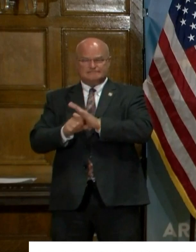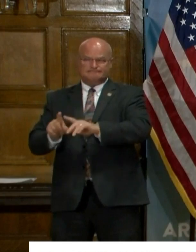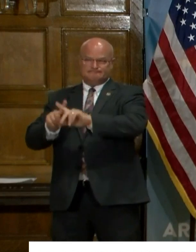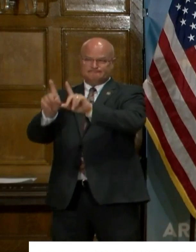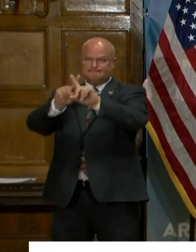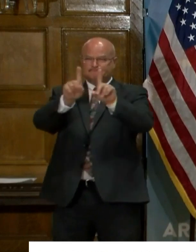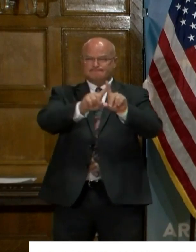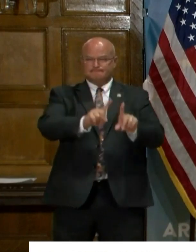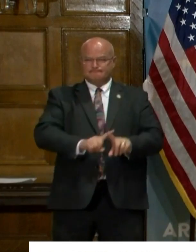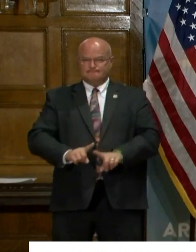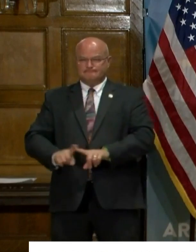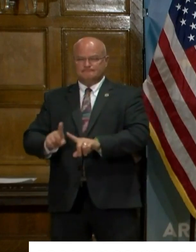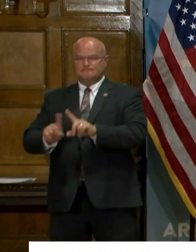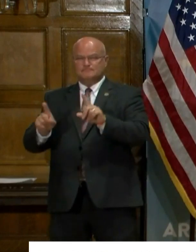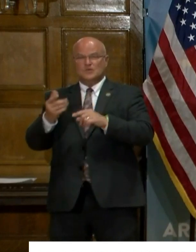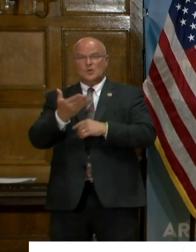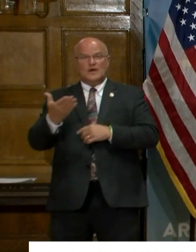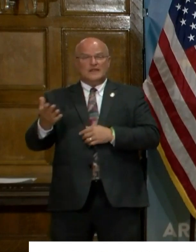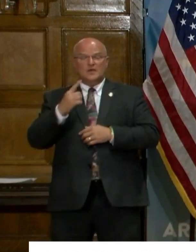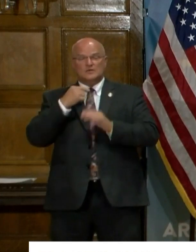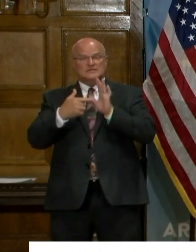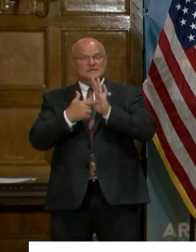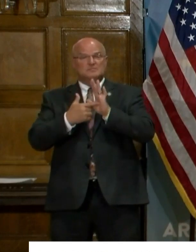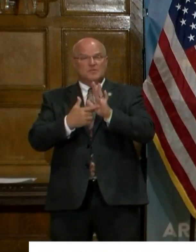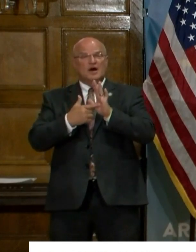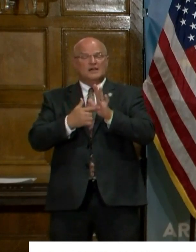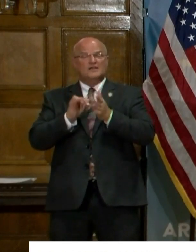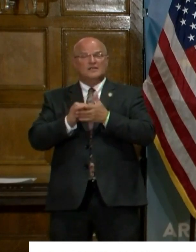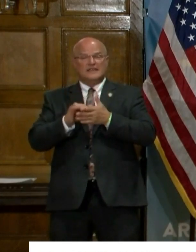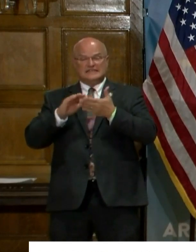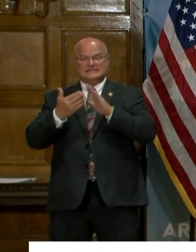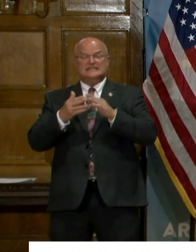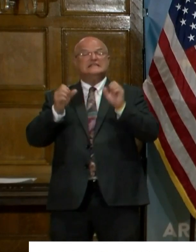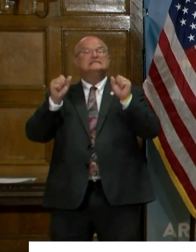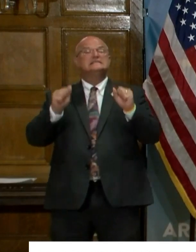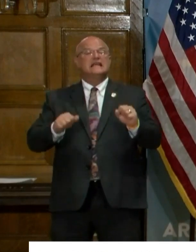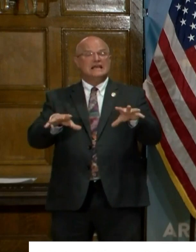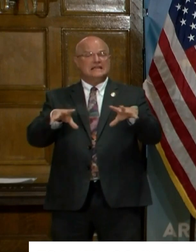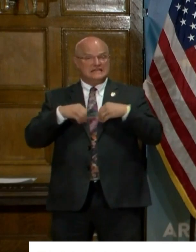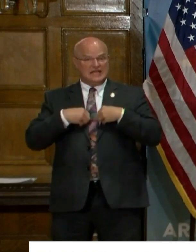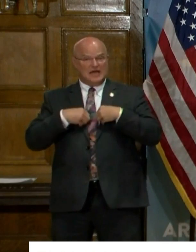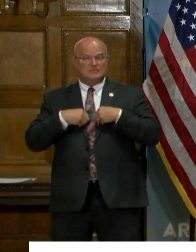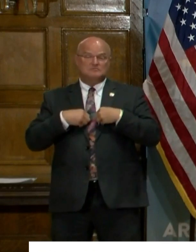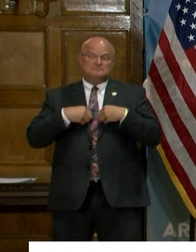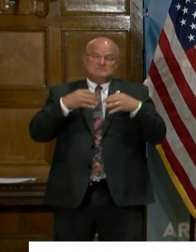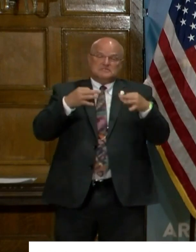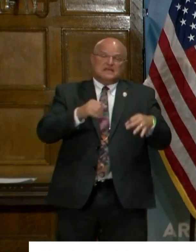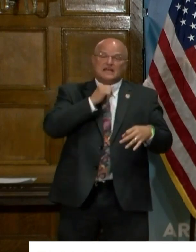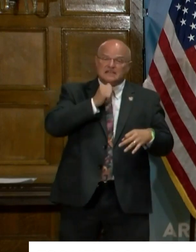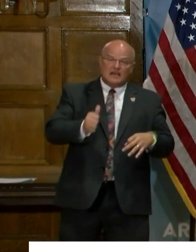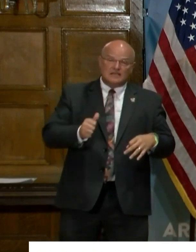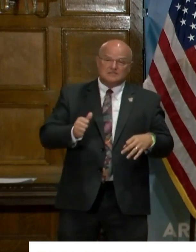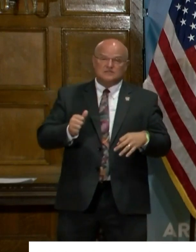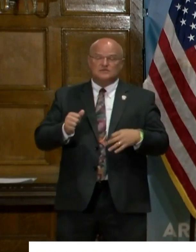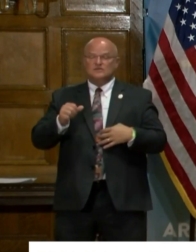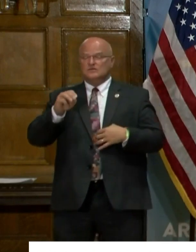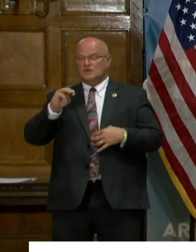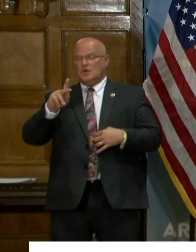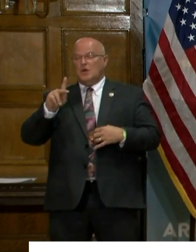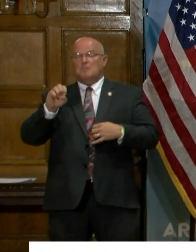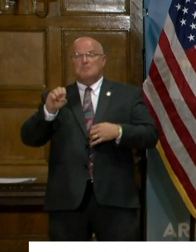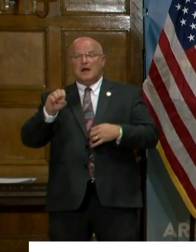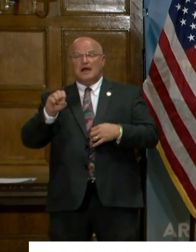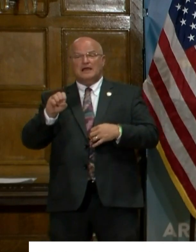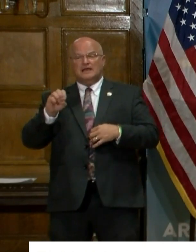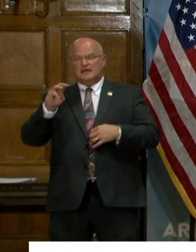different. And so one of the things was the model ordinance that cities can adopt or cannot adopt. Mike, Magnolia can adopt